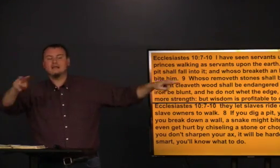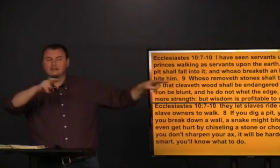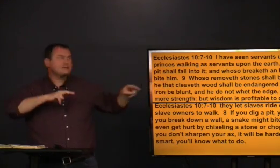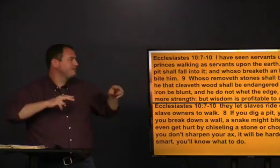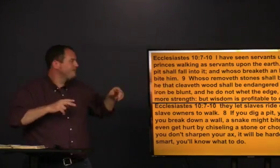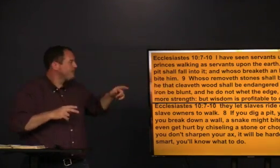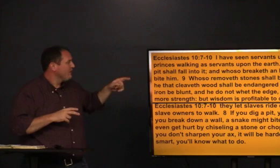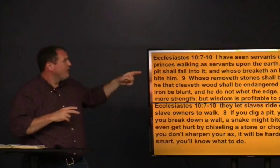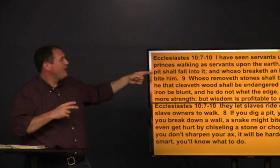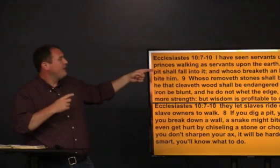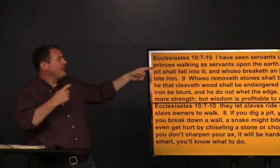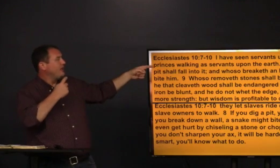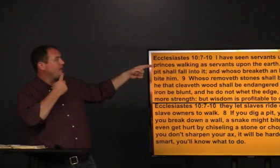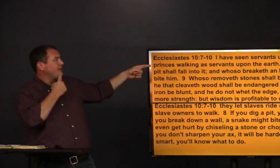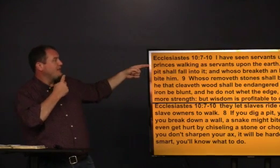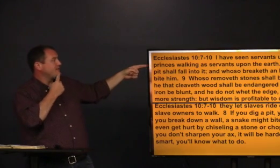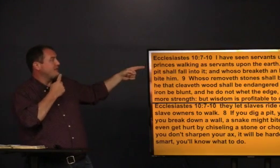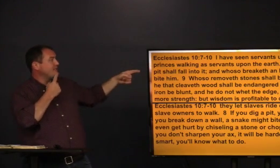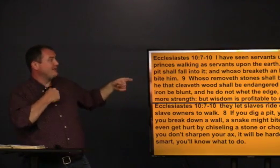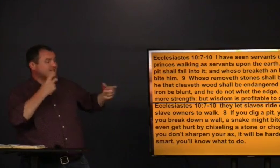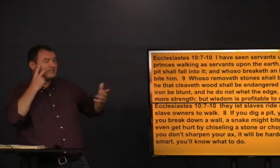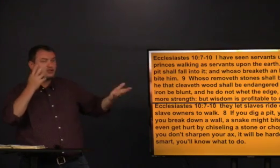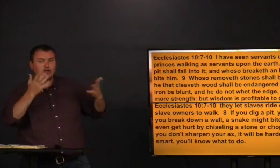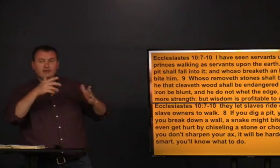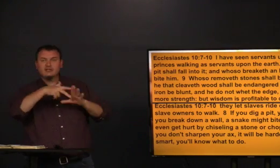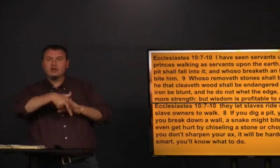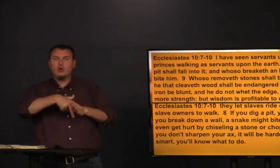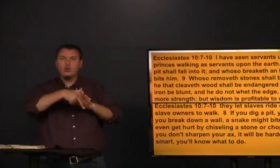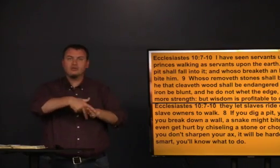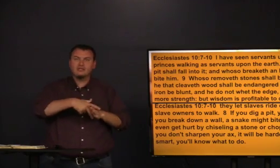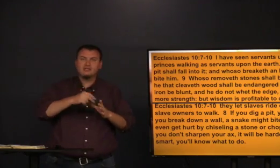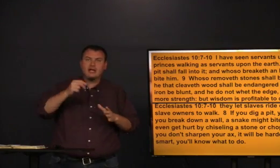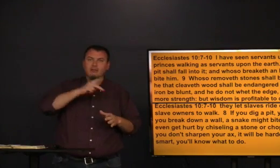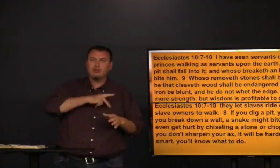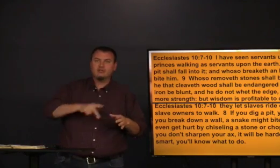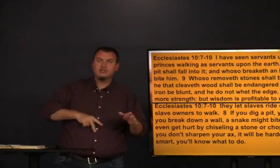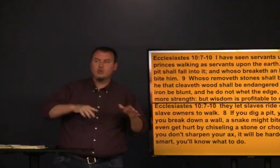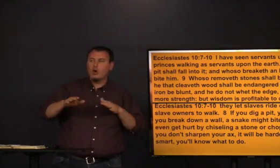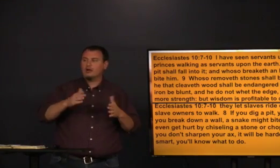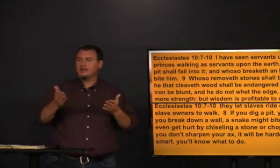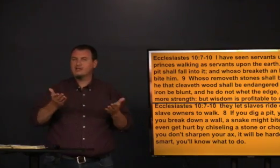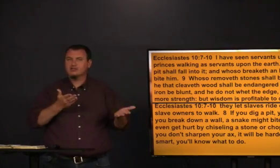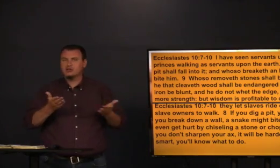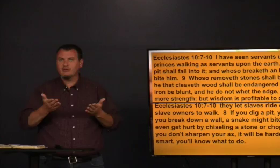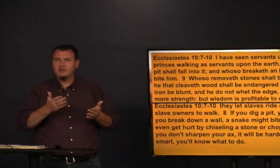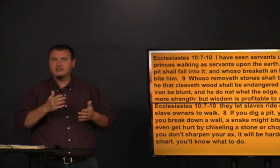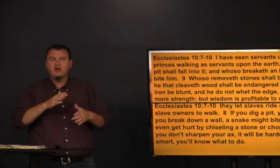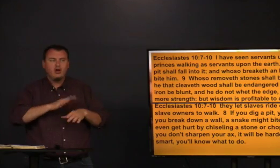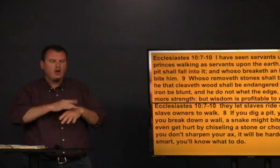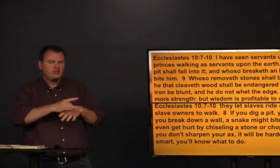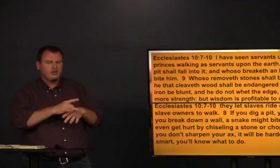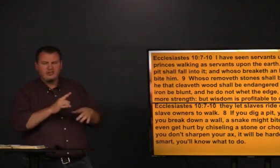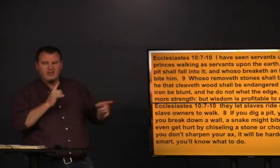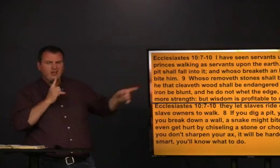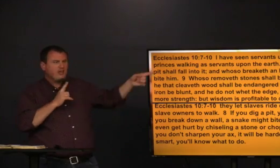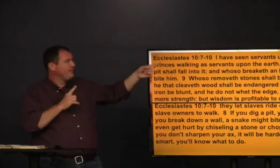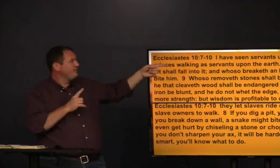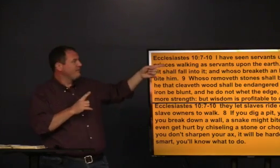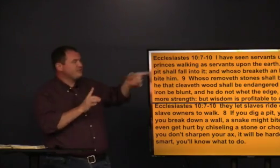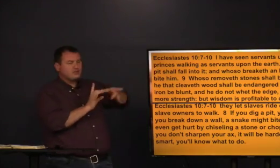sees. He says, I've seen servants on horses and princes walking as servants on the earth. This